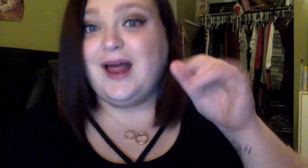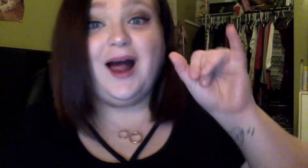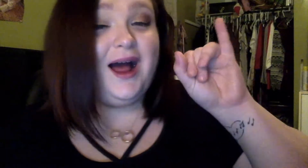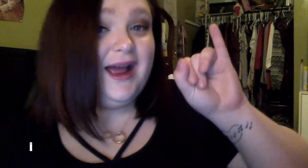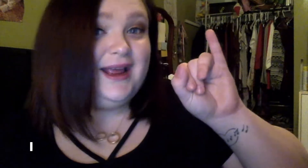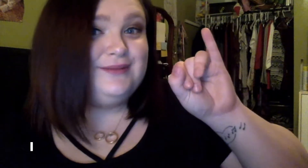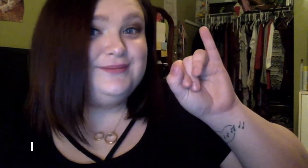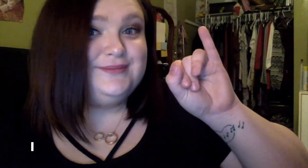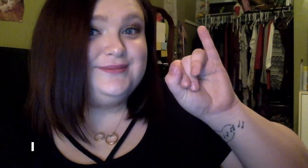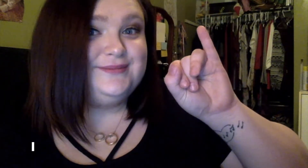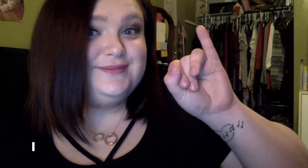I.